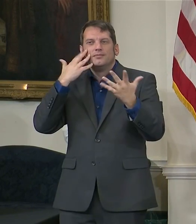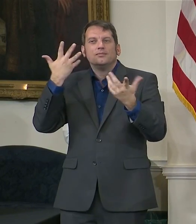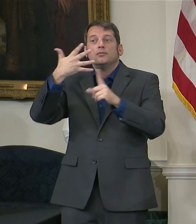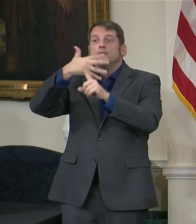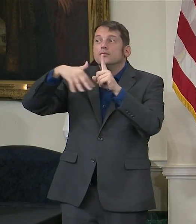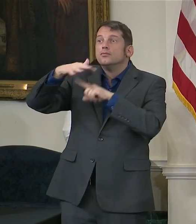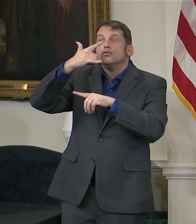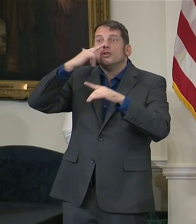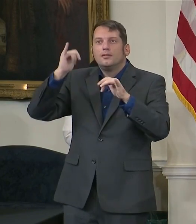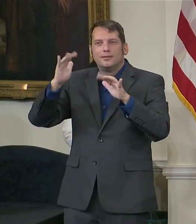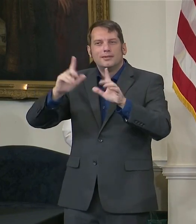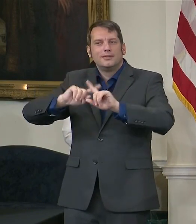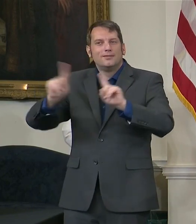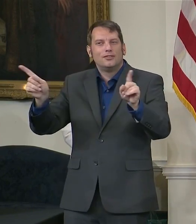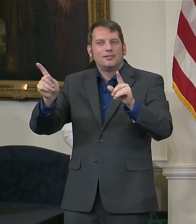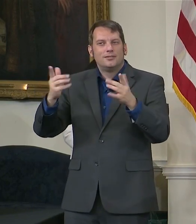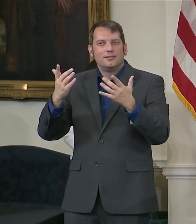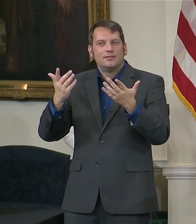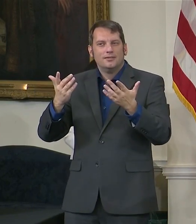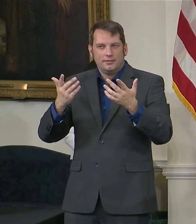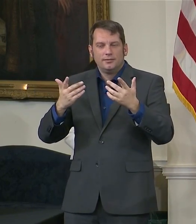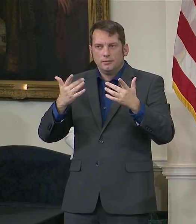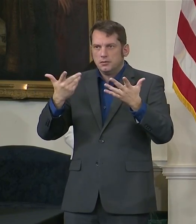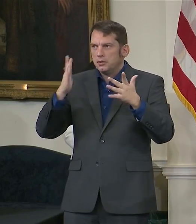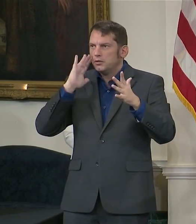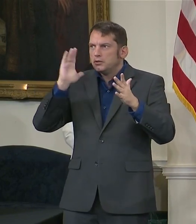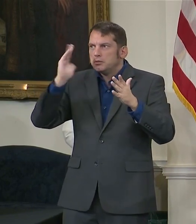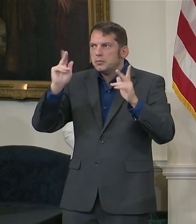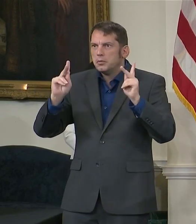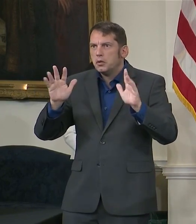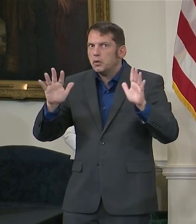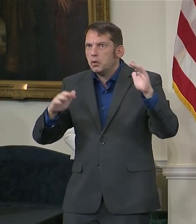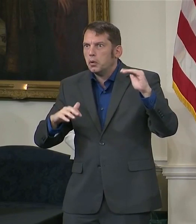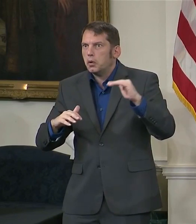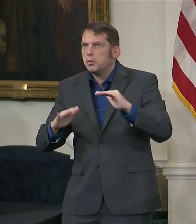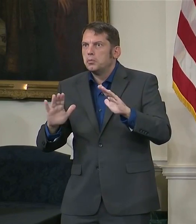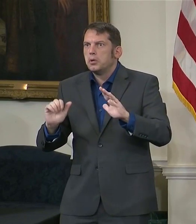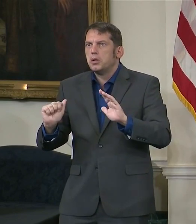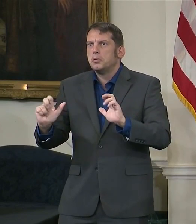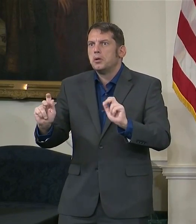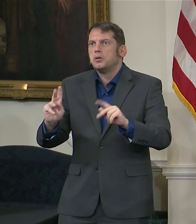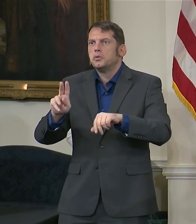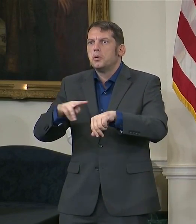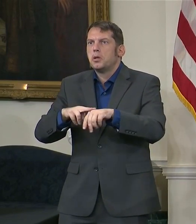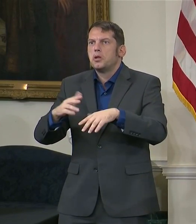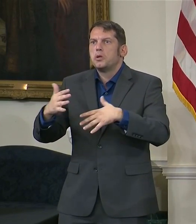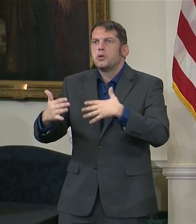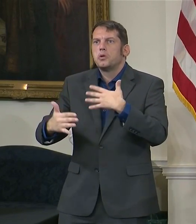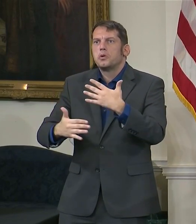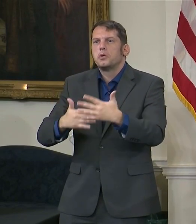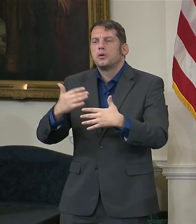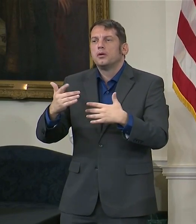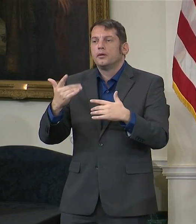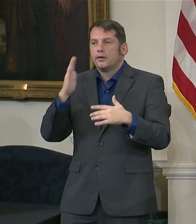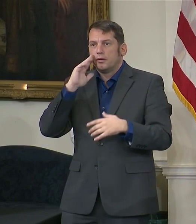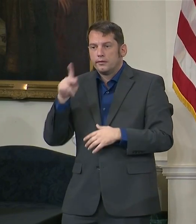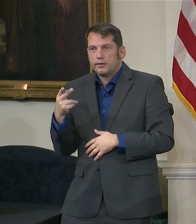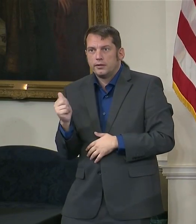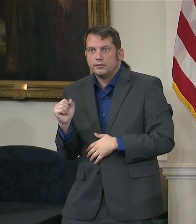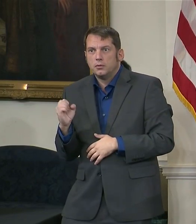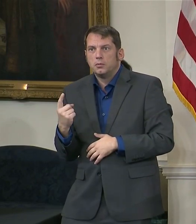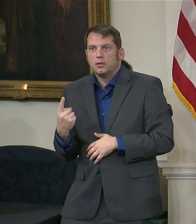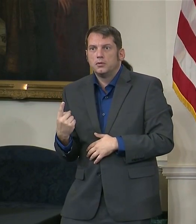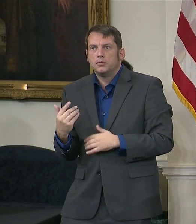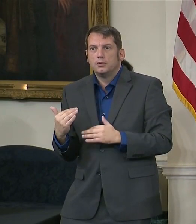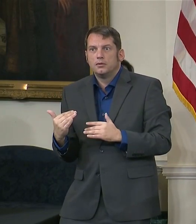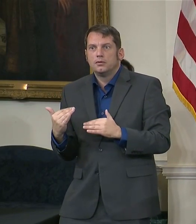restrictions, but still in late phase one, sometimes in some places phase two. Are we moving away from the use of phases, and is